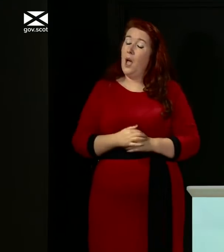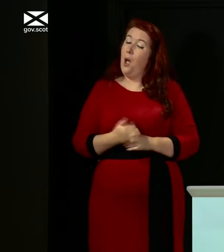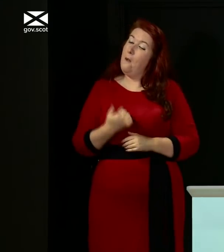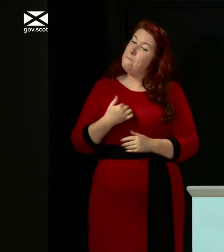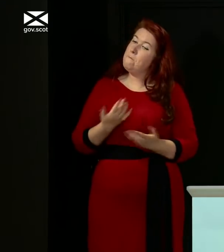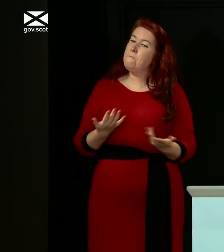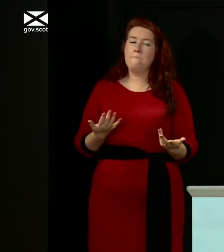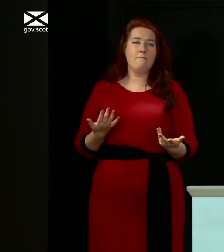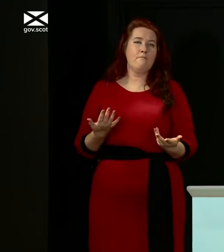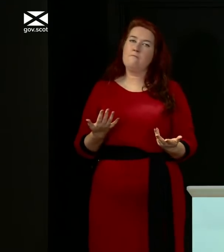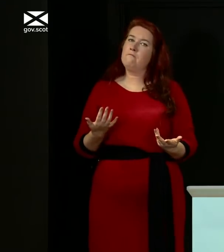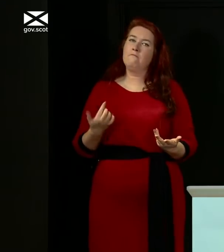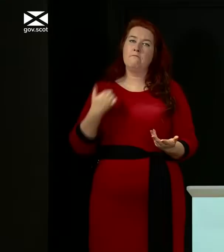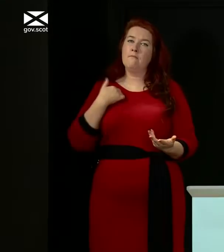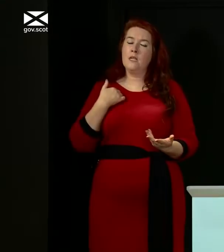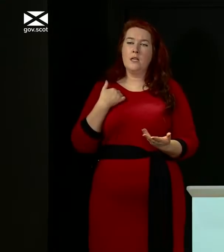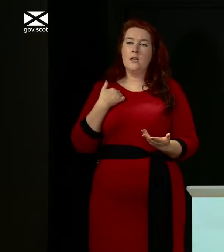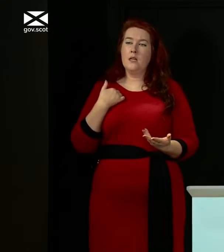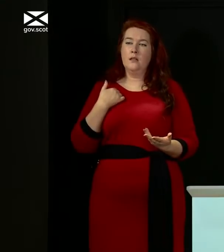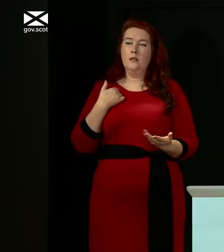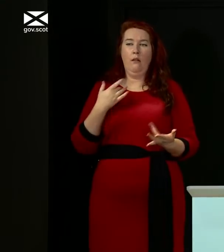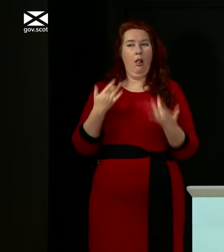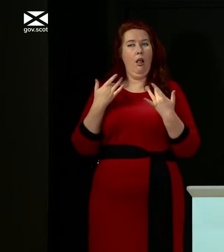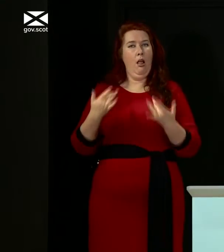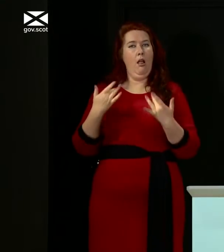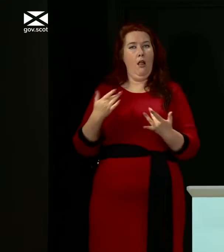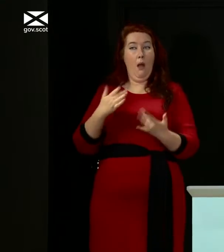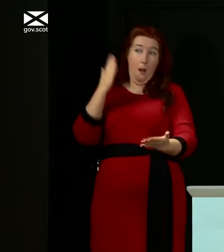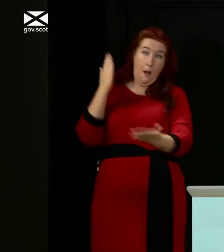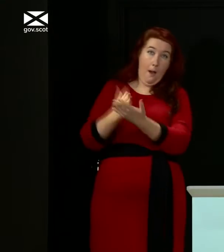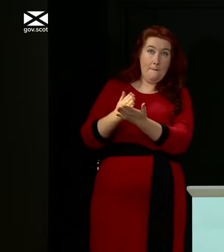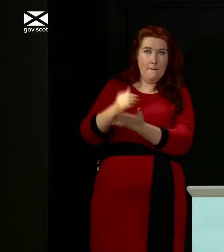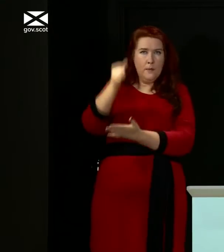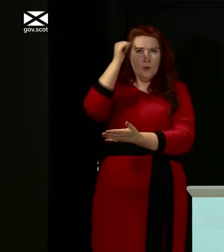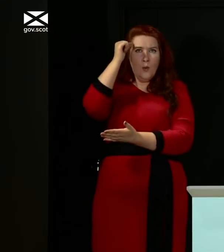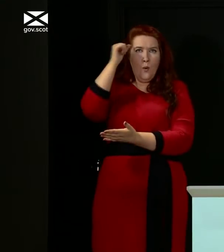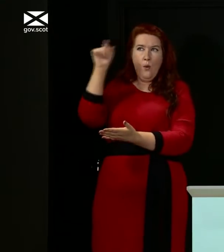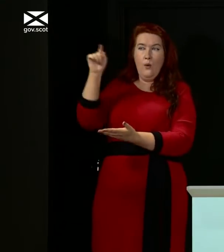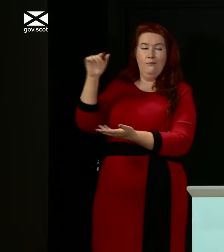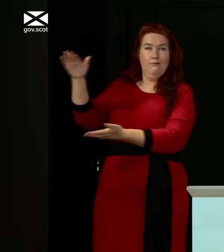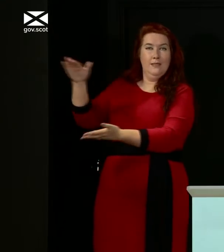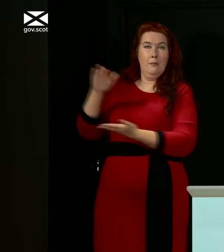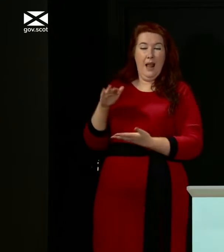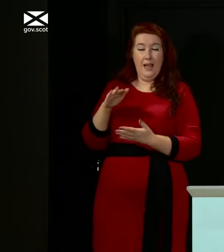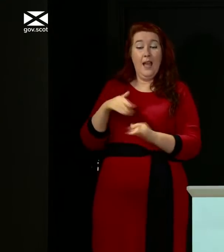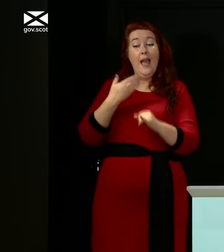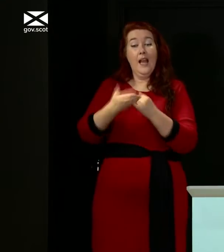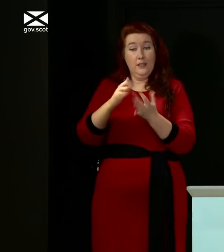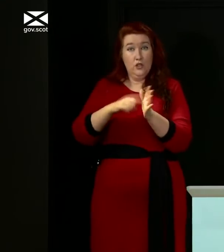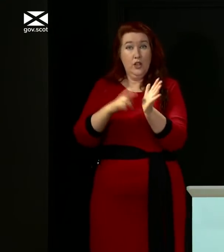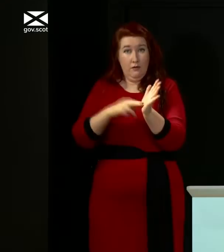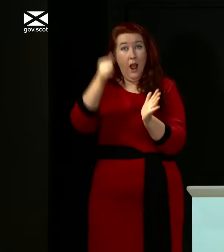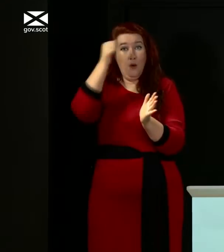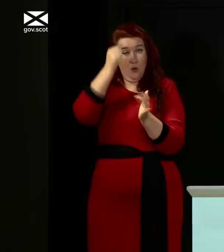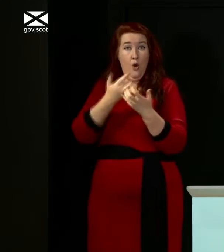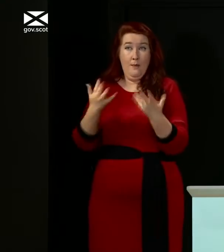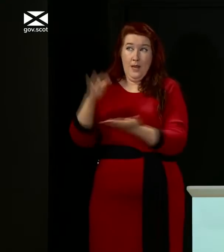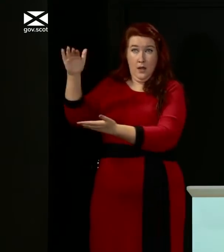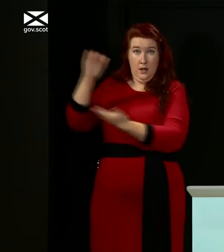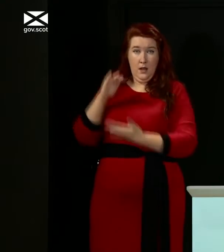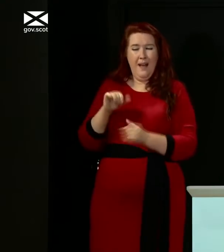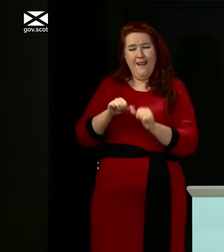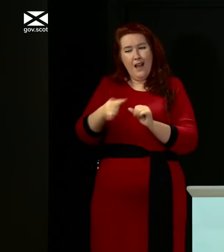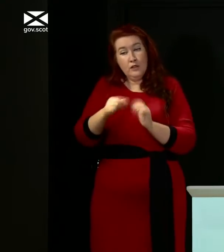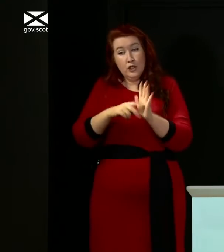don't yet have enough certainty on the supply after the end of January to say categorically, looking